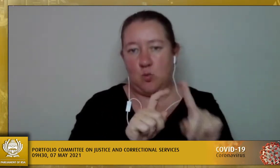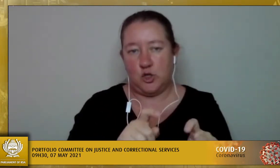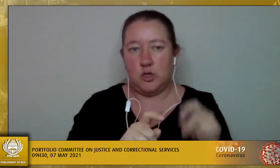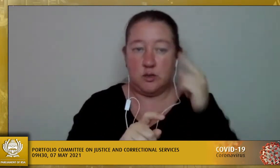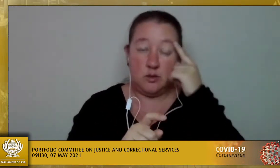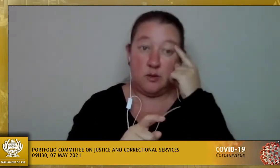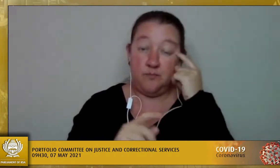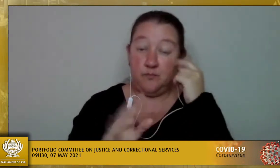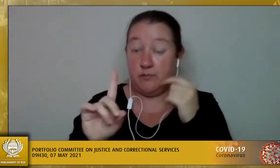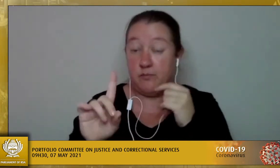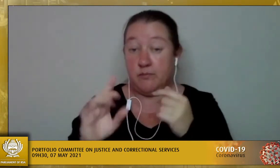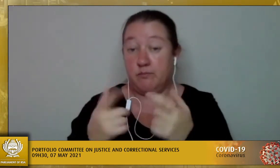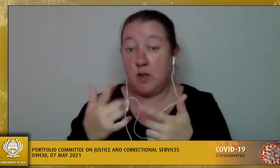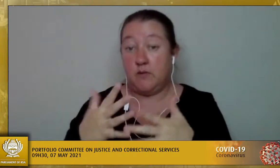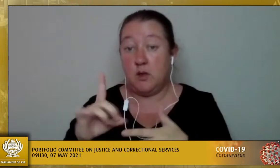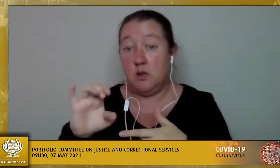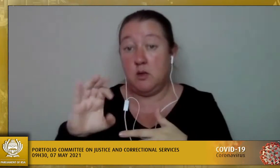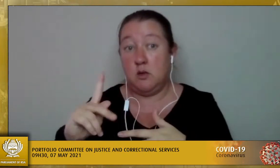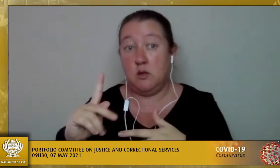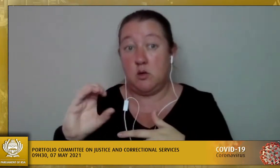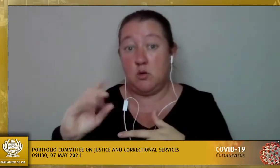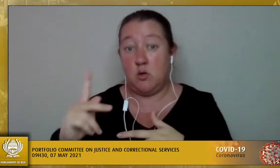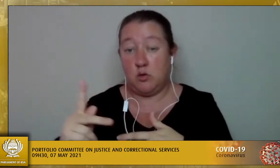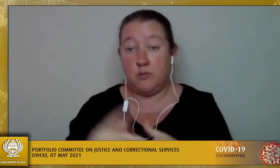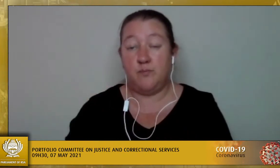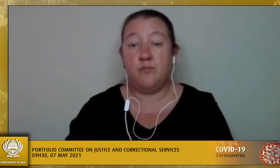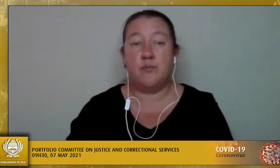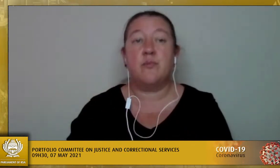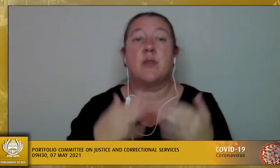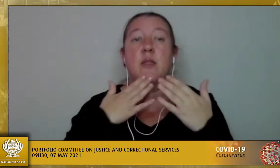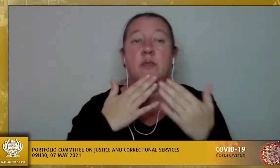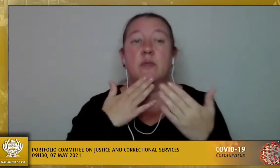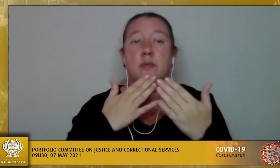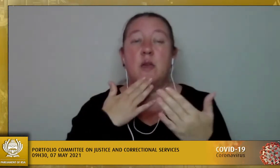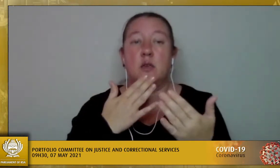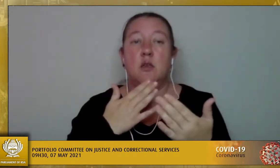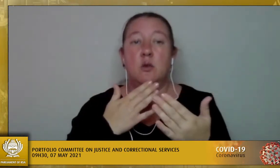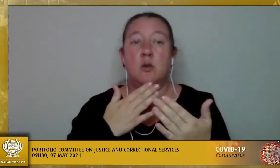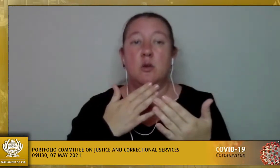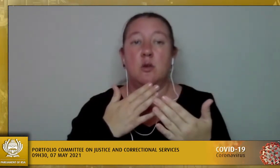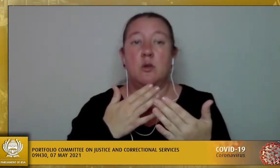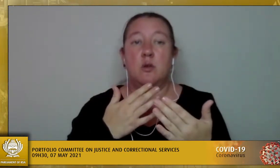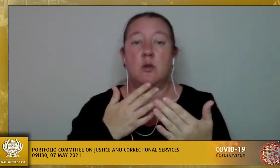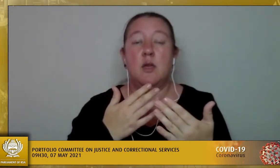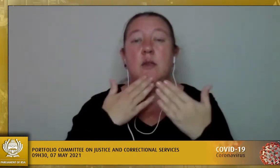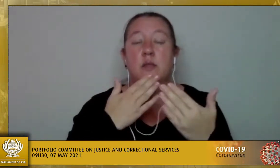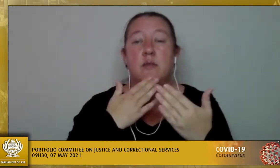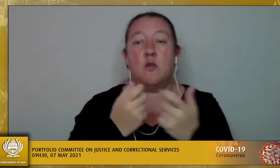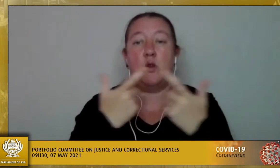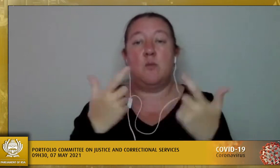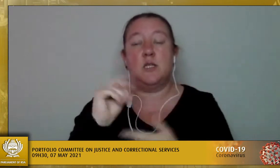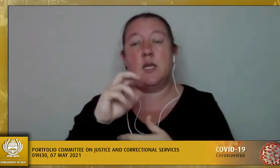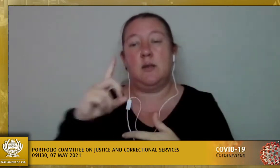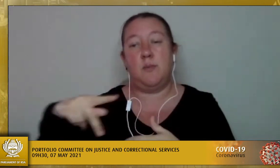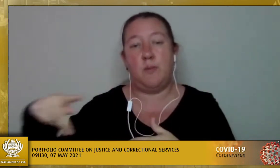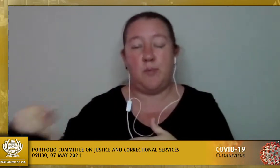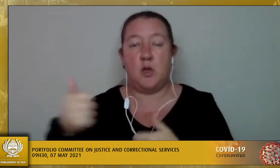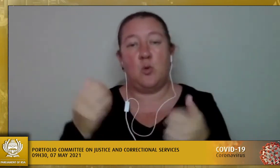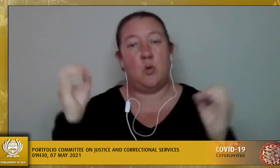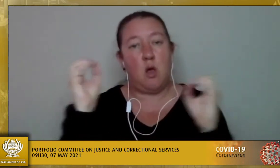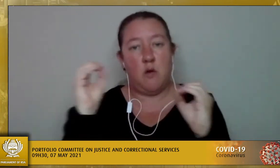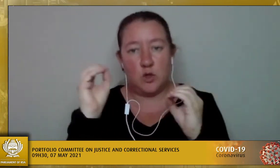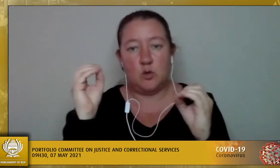good to cook can we thank you thank you very much ndpp uh good